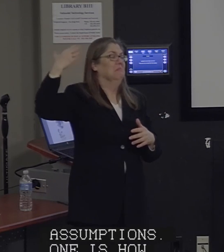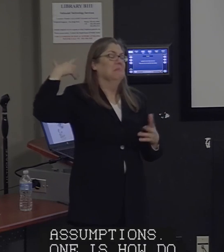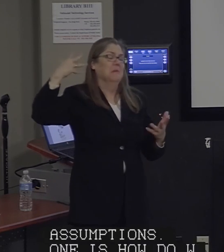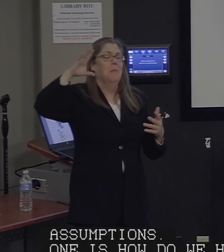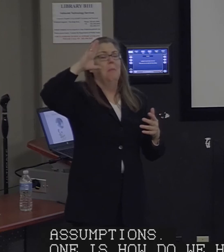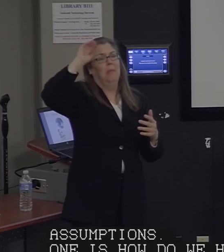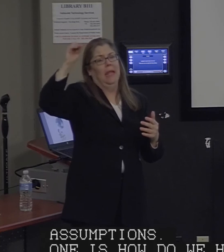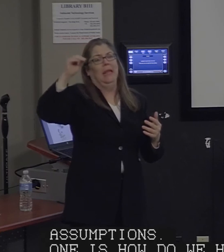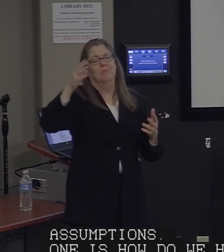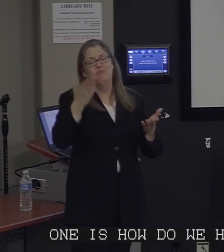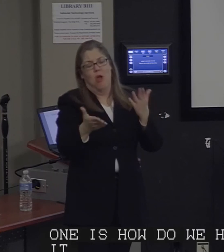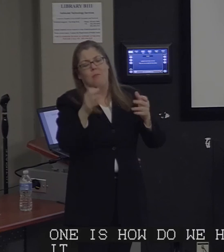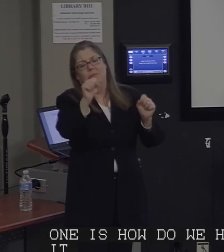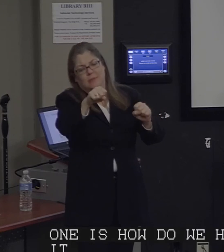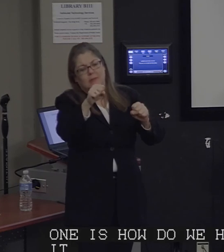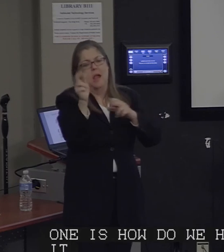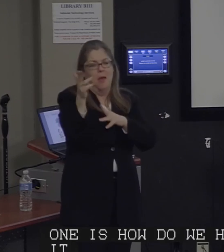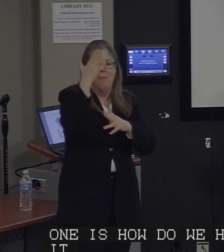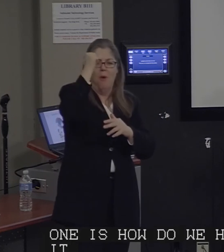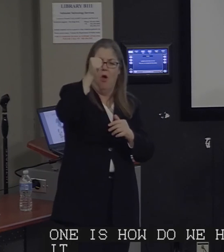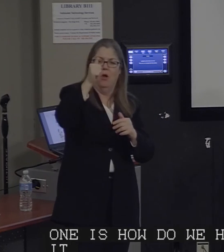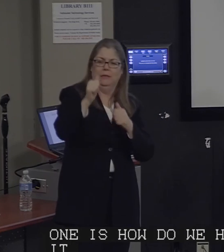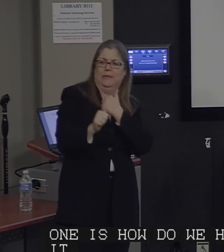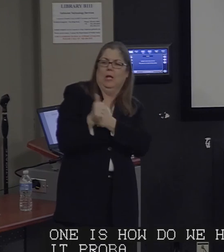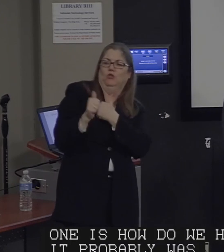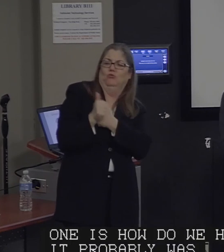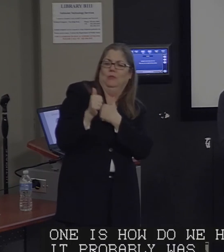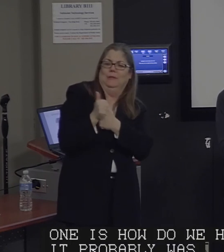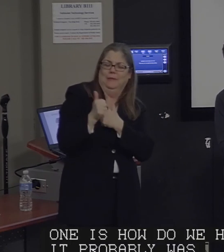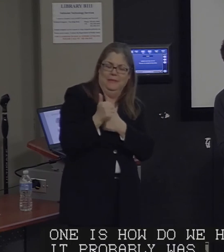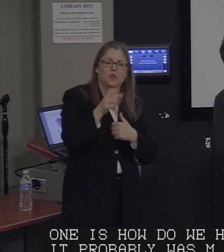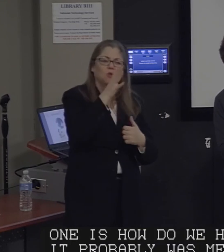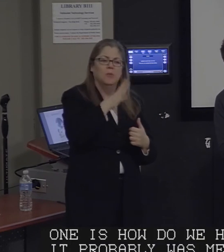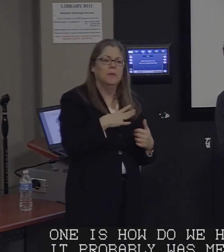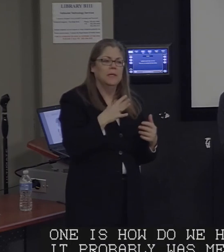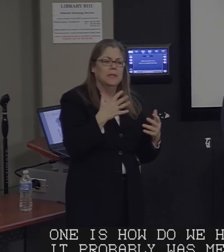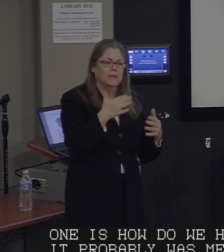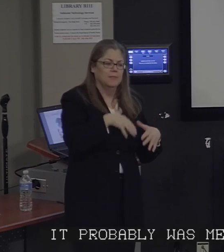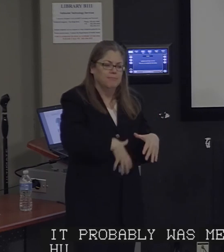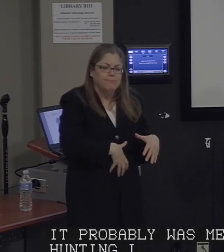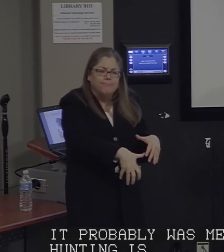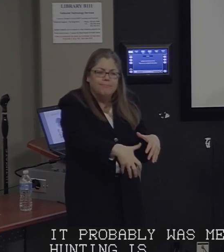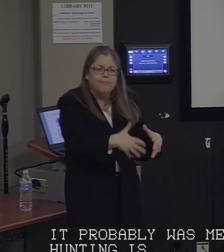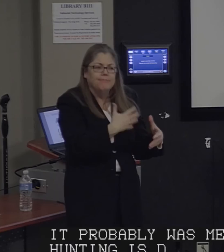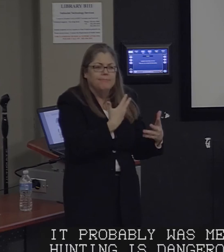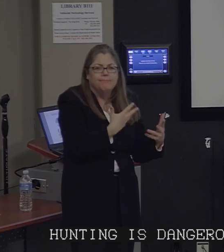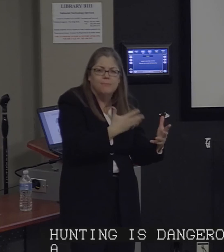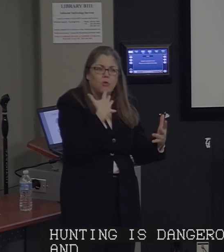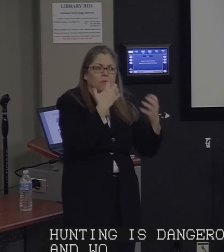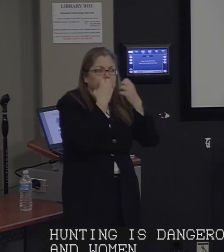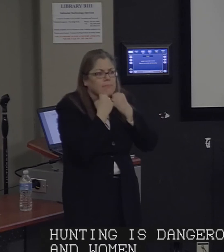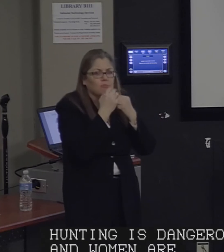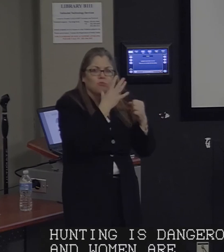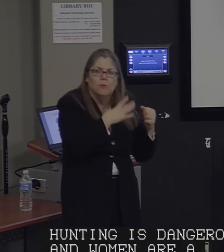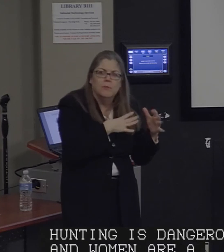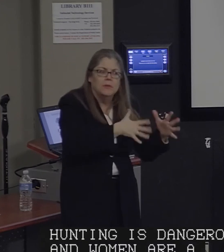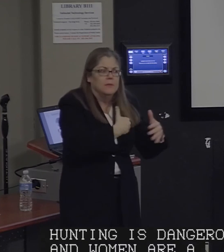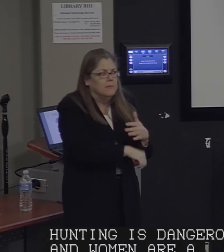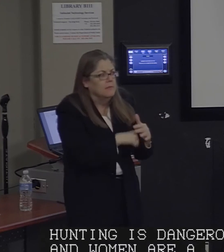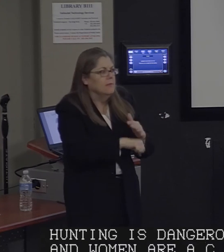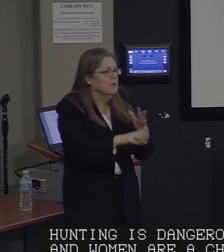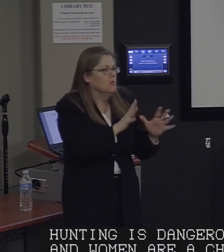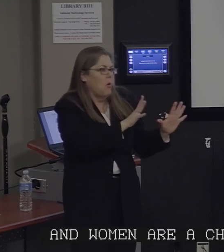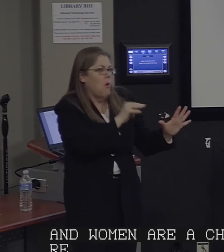is dangerous and, you know, women are a childbearing resource, so a culture would be well advised not to put them